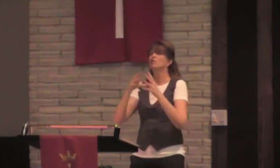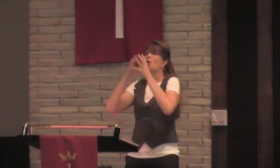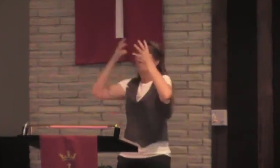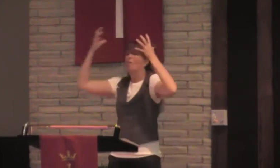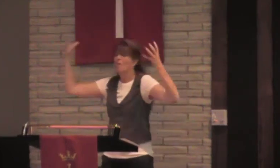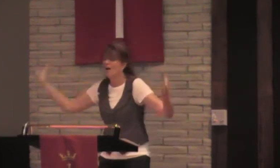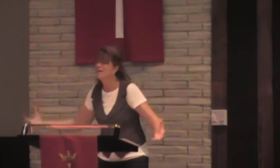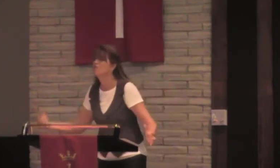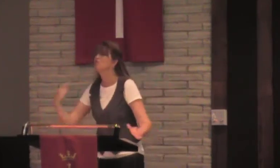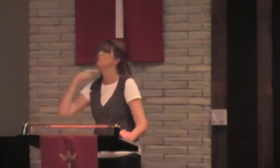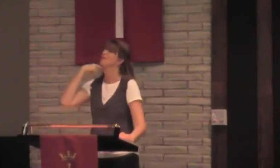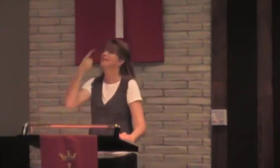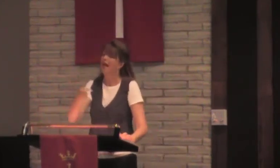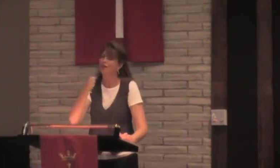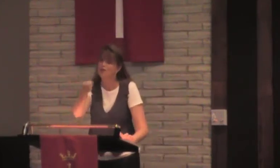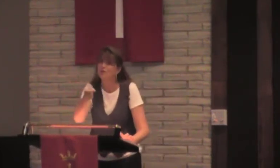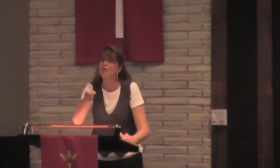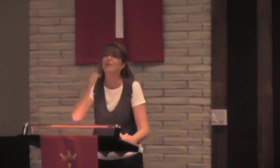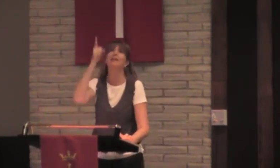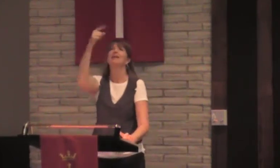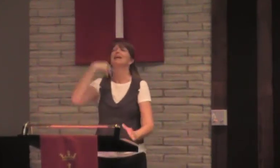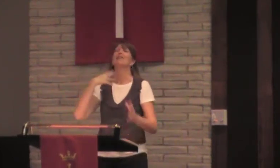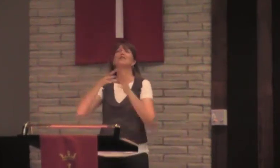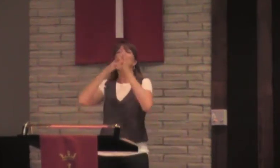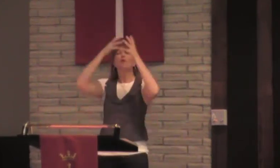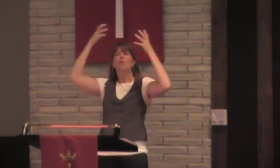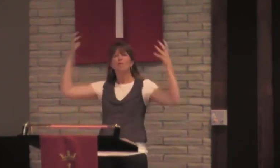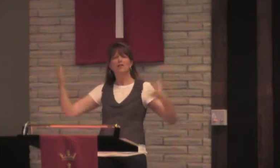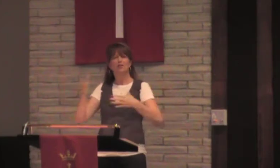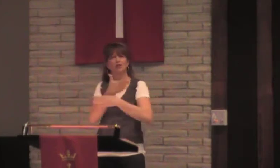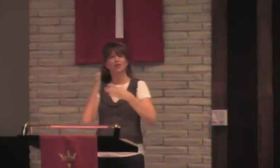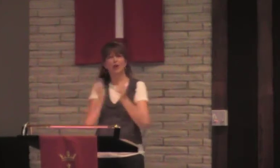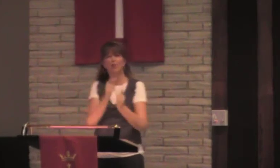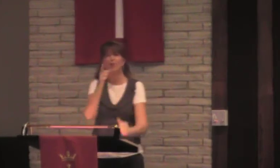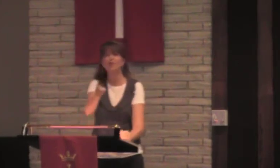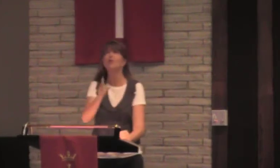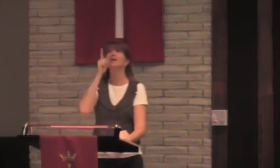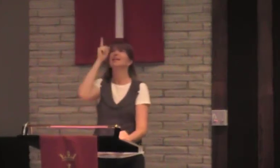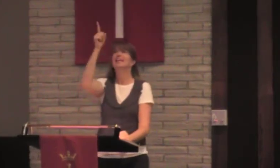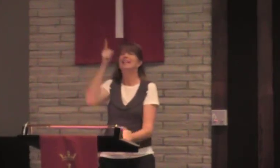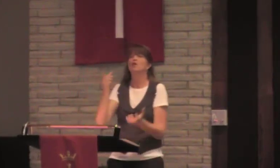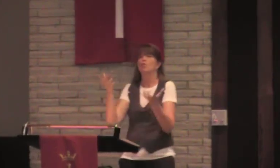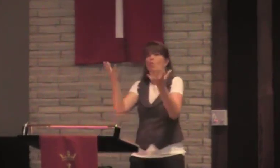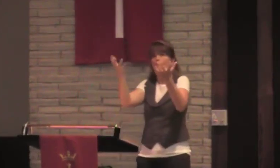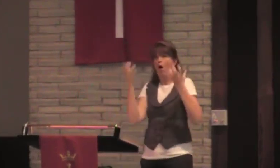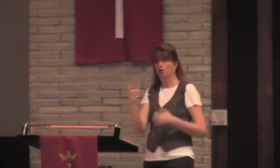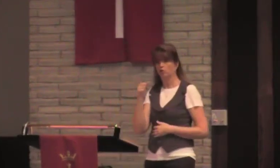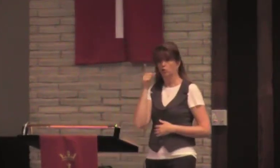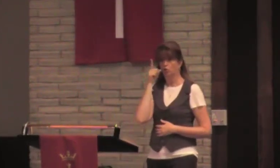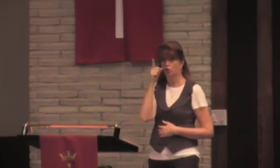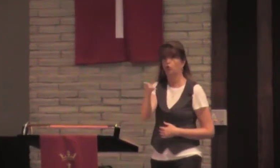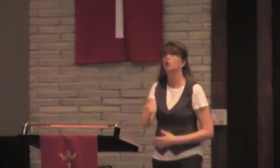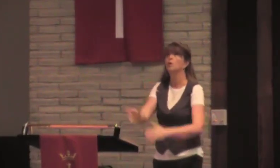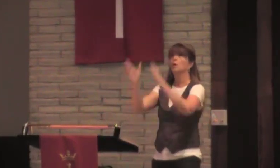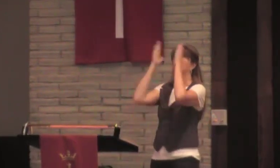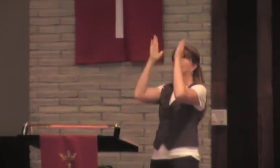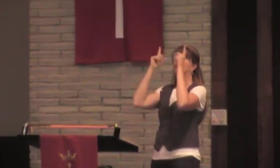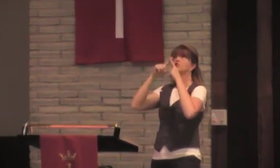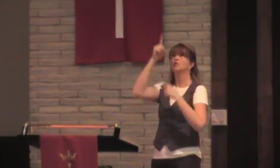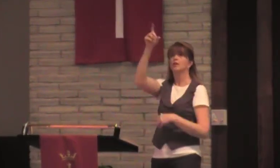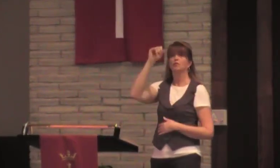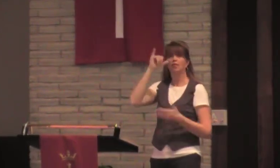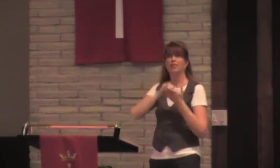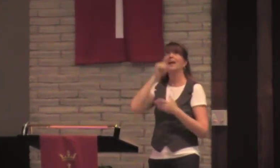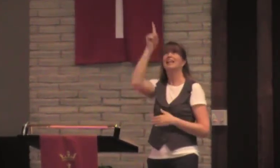Silence and solitude. He has so much to tell you. He has so much to share with you. He wants